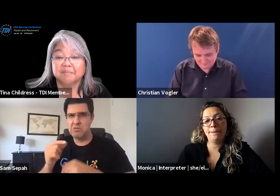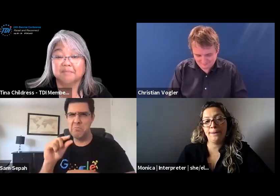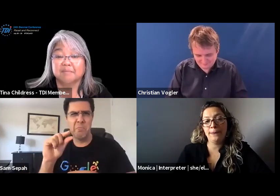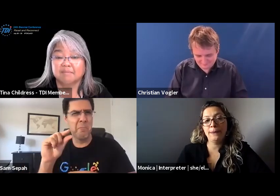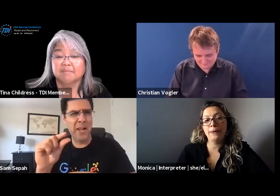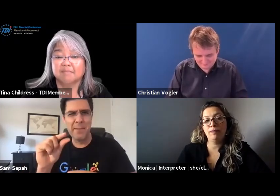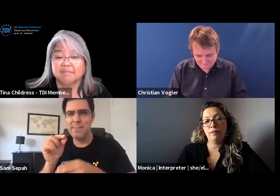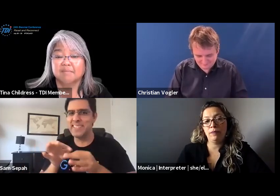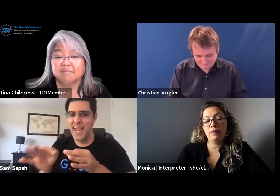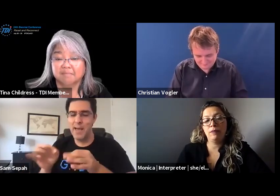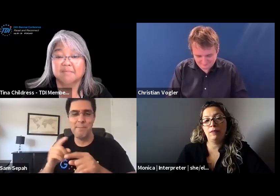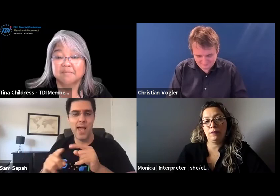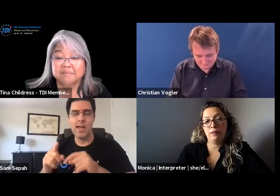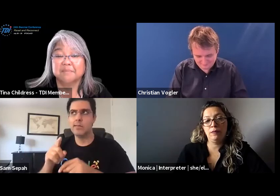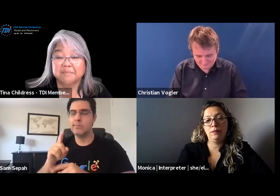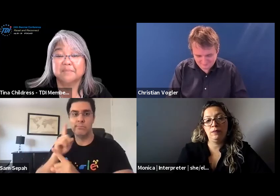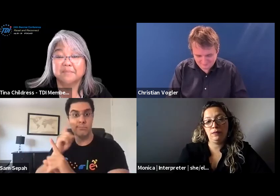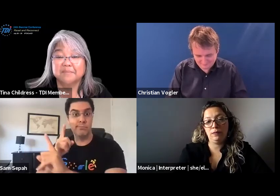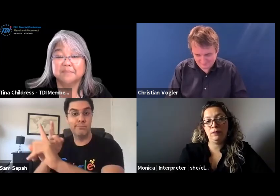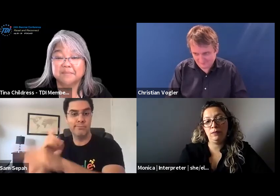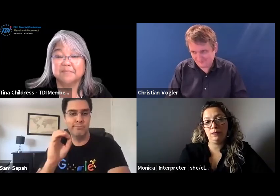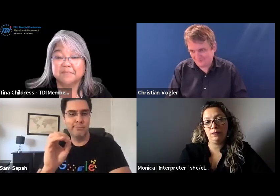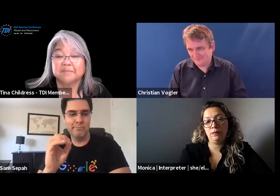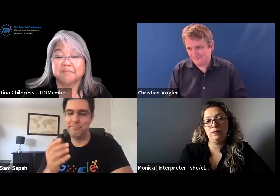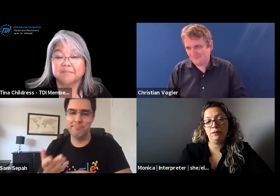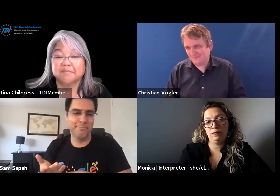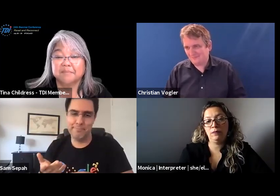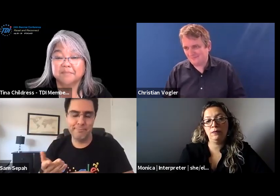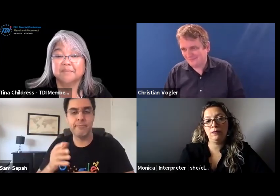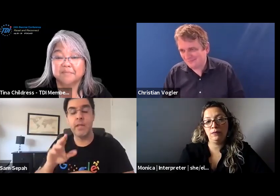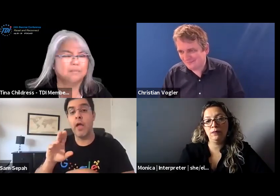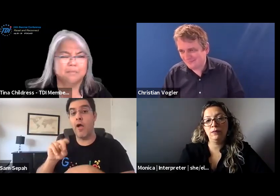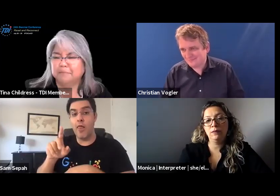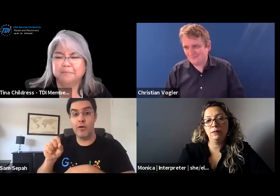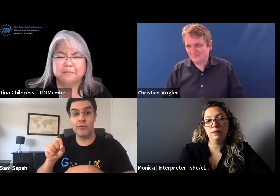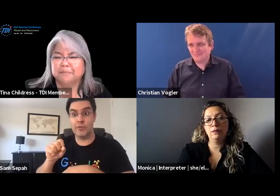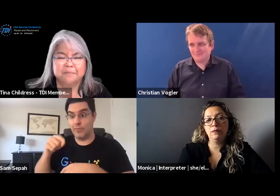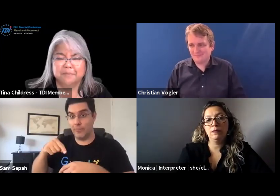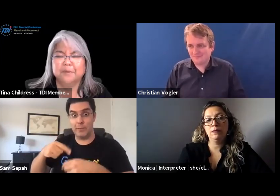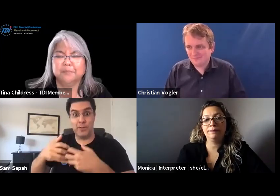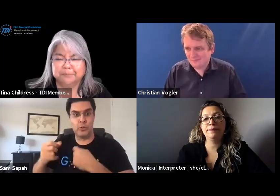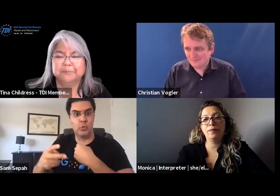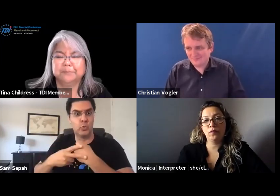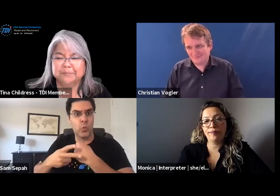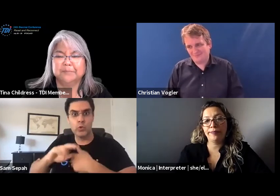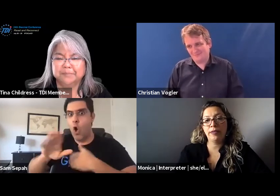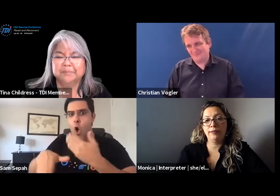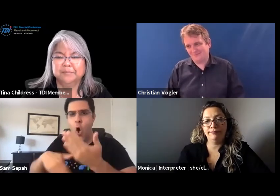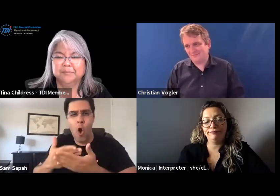process. Regardless of how small the delay, it's never going to be at a zero. You